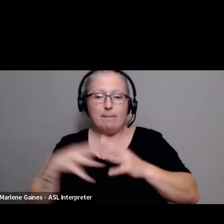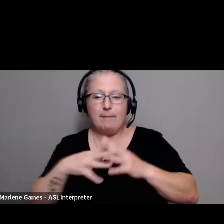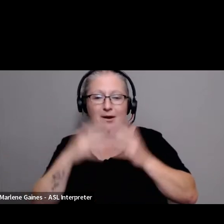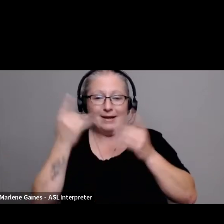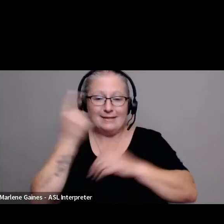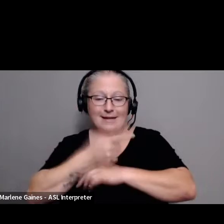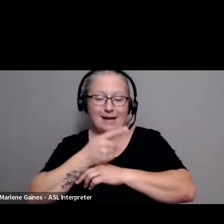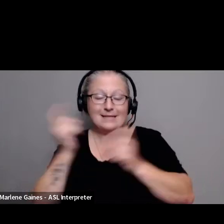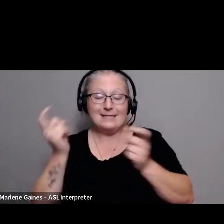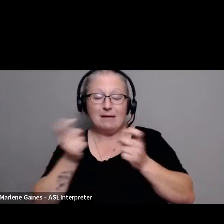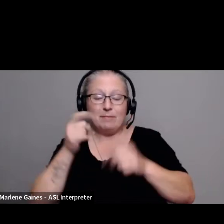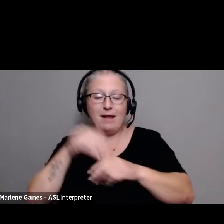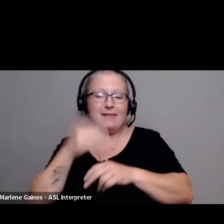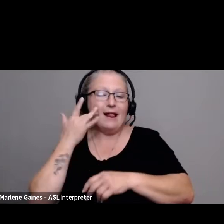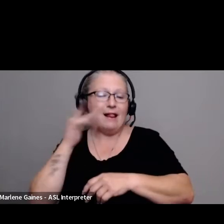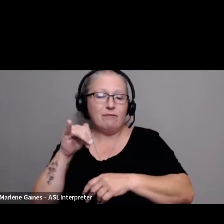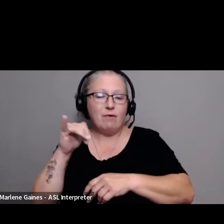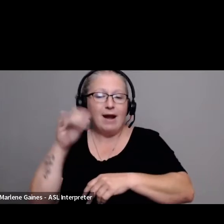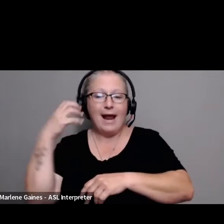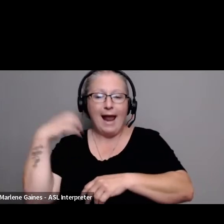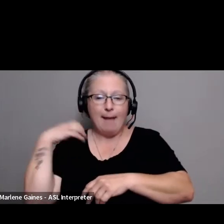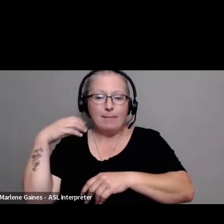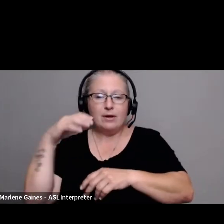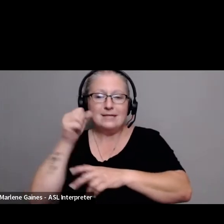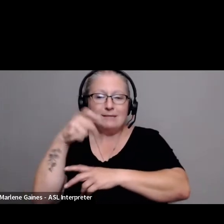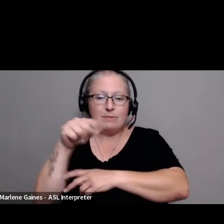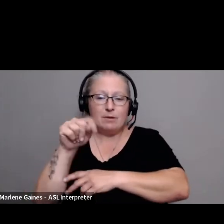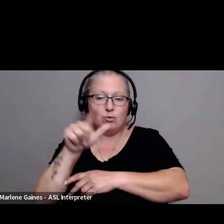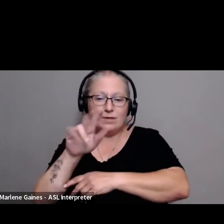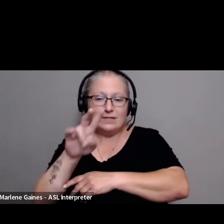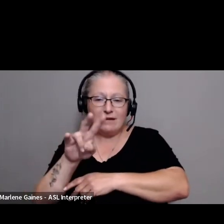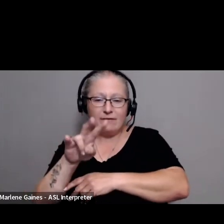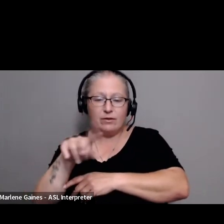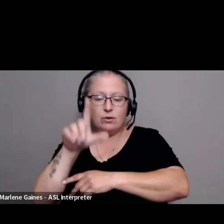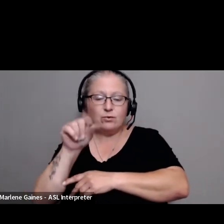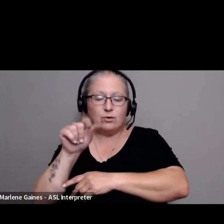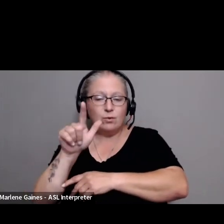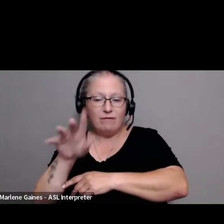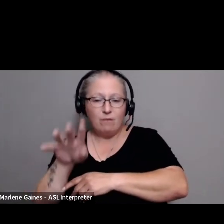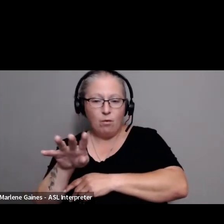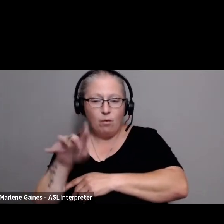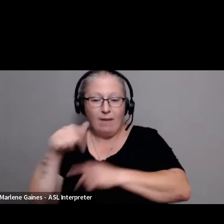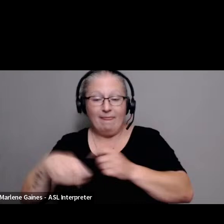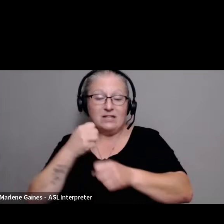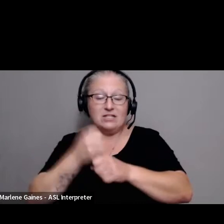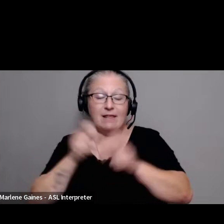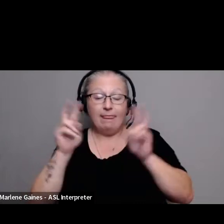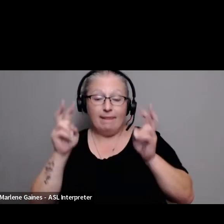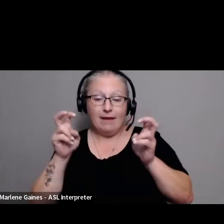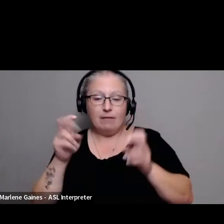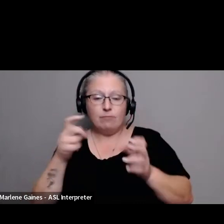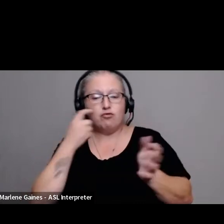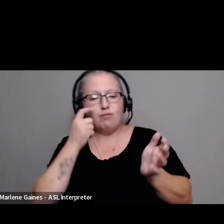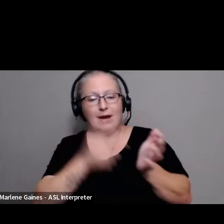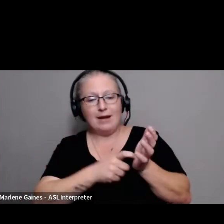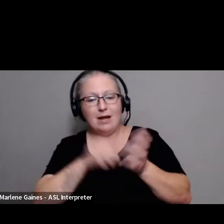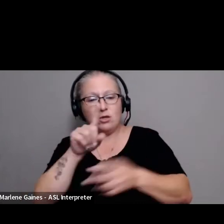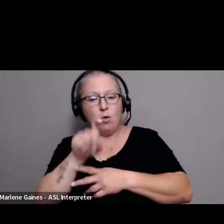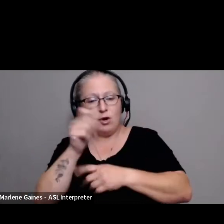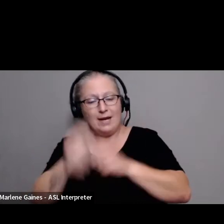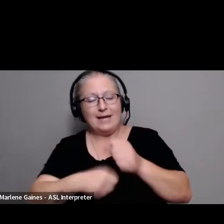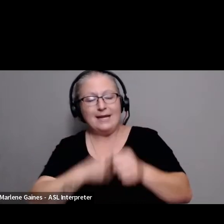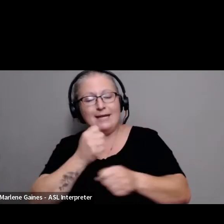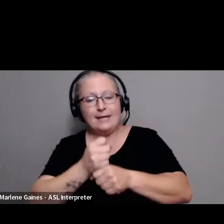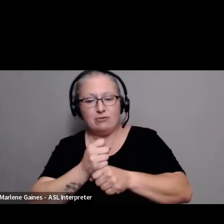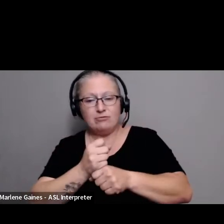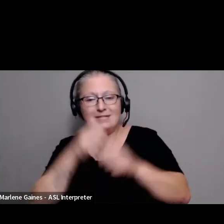at the California Capitol on September 27, 2024. This year's theme was Recognizing 100 Years